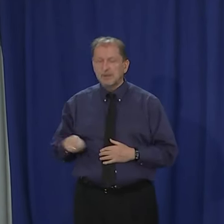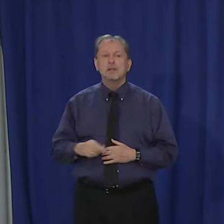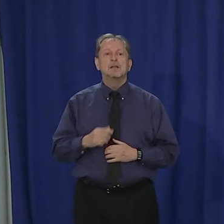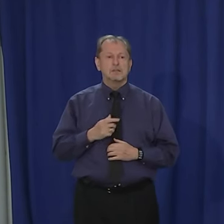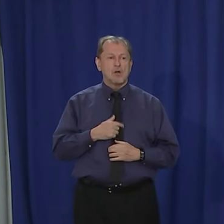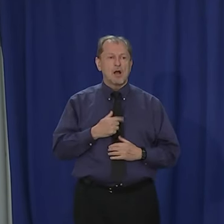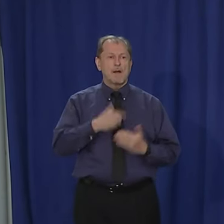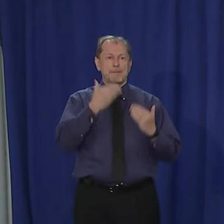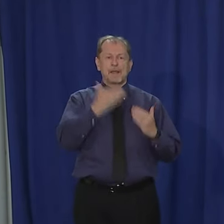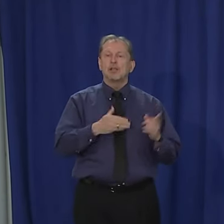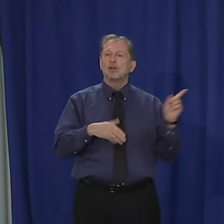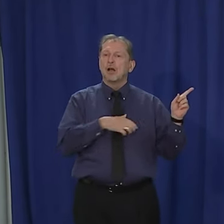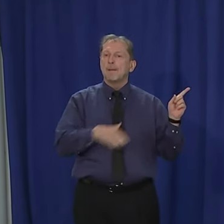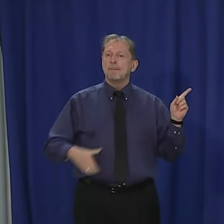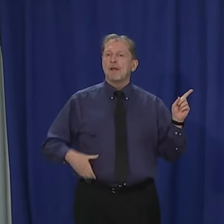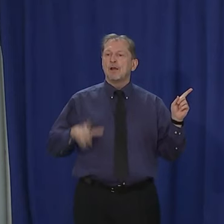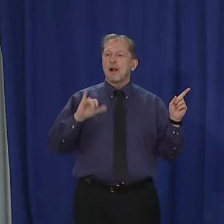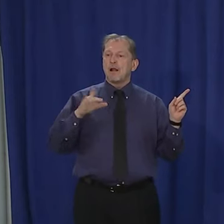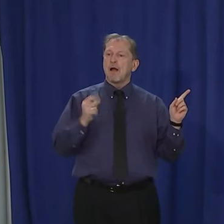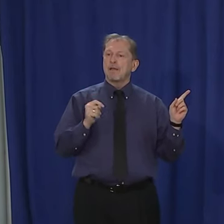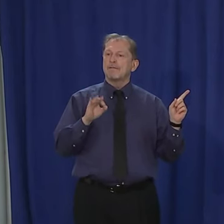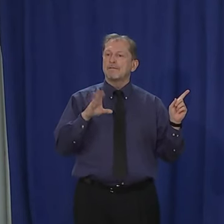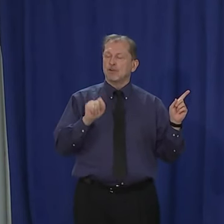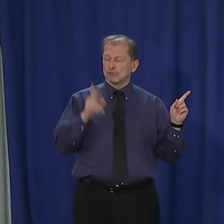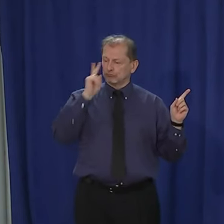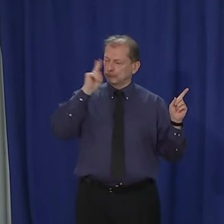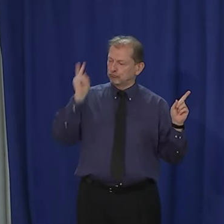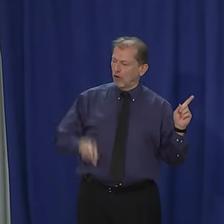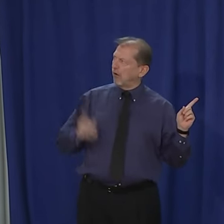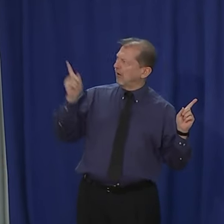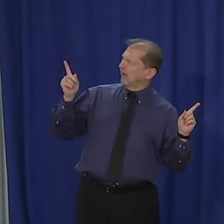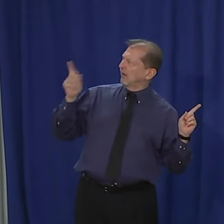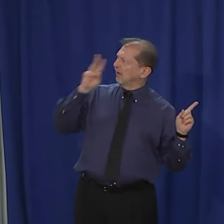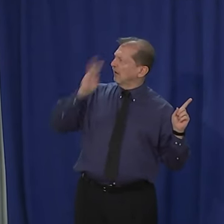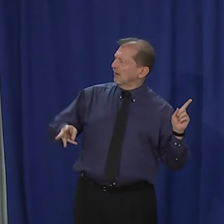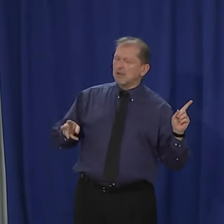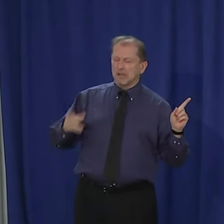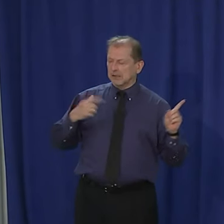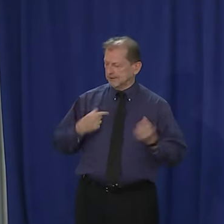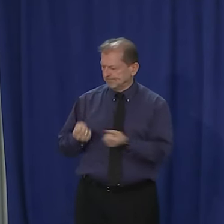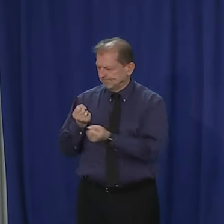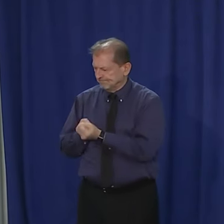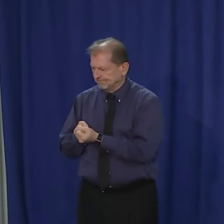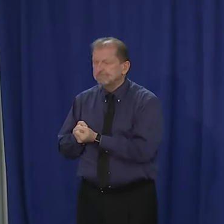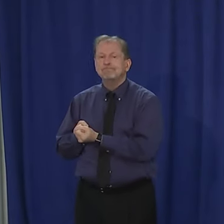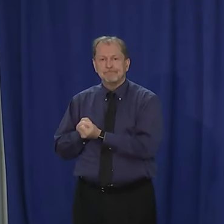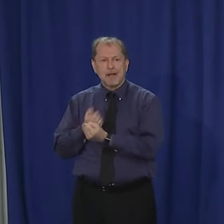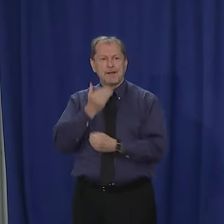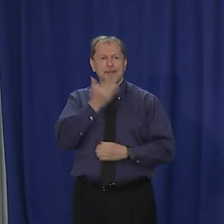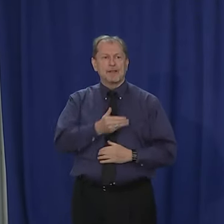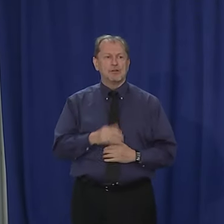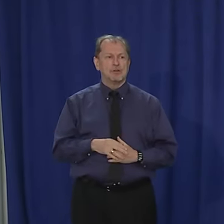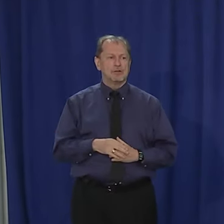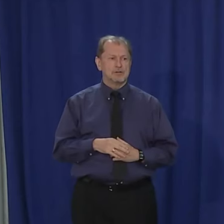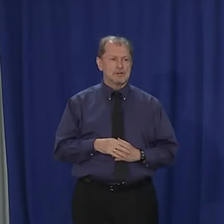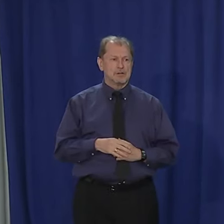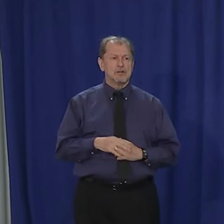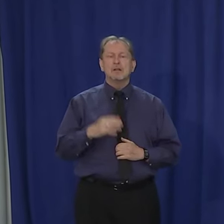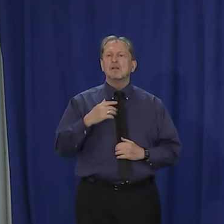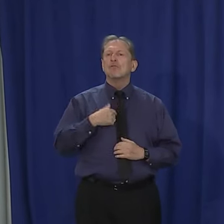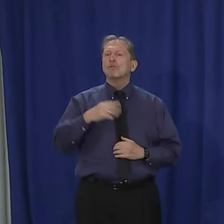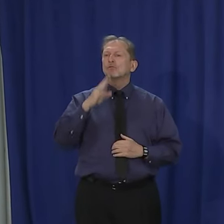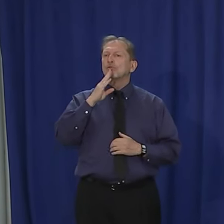for seeing that and reacting quickly. You know, just yesterday, I spoke to the CEO of Esperanza Health